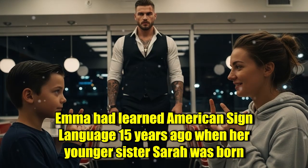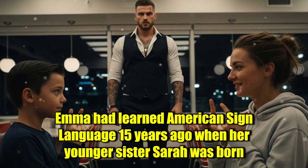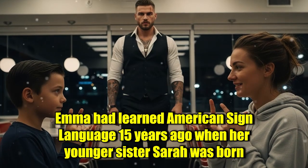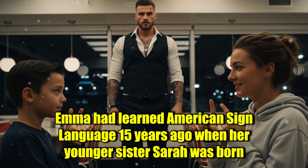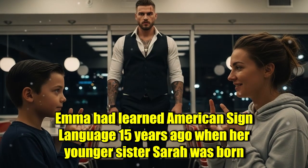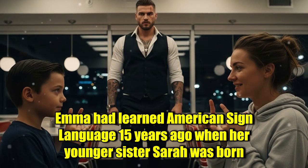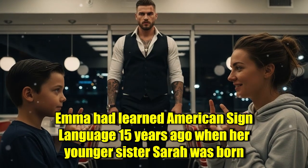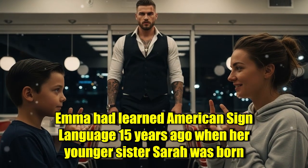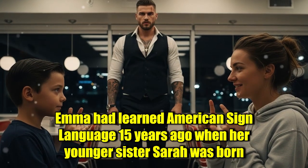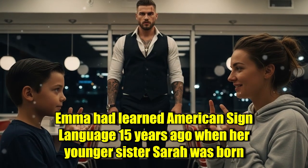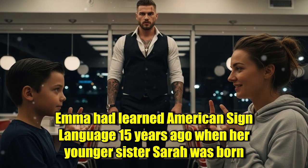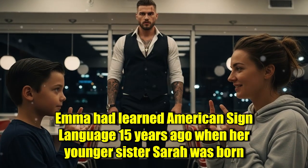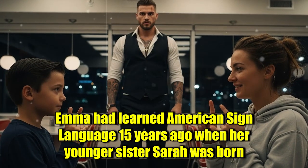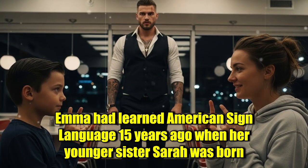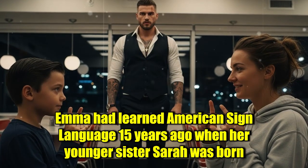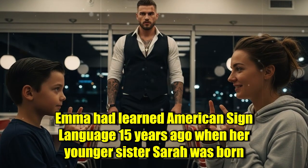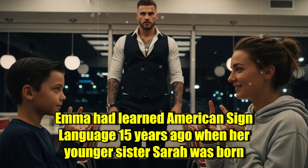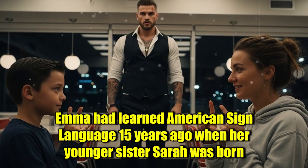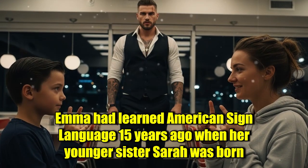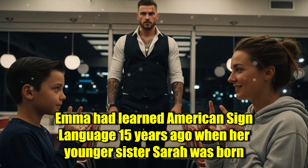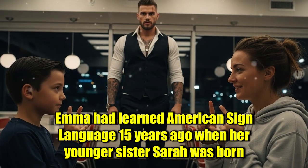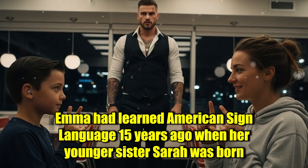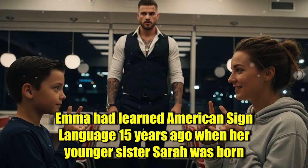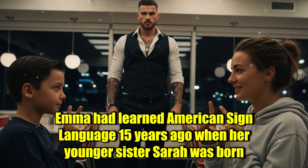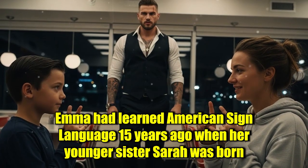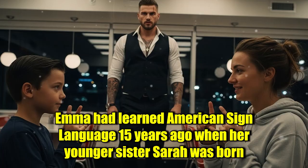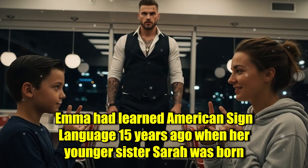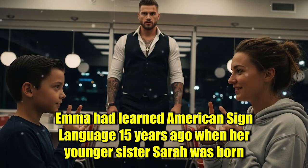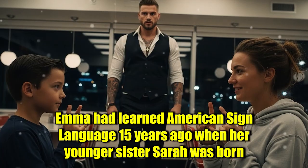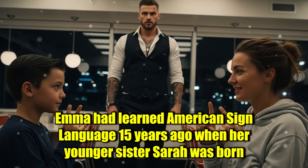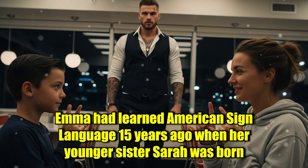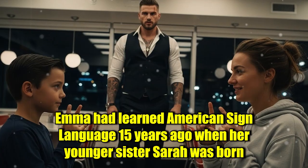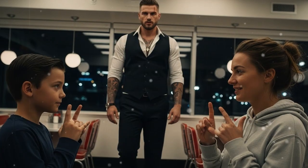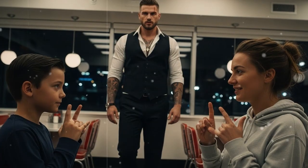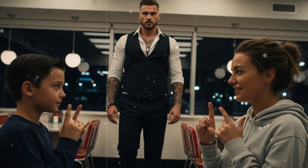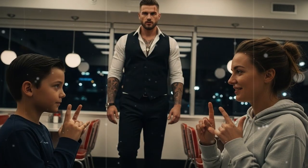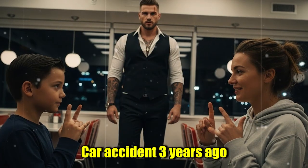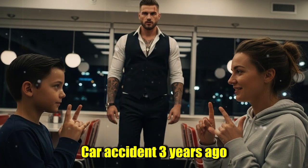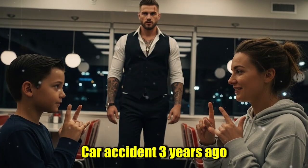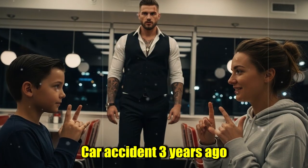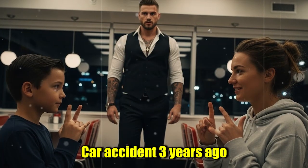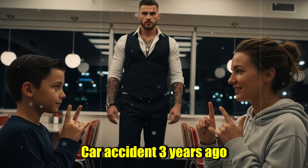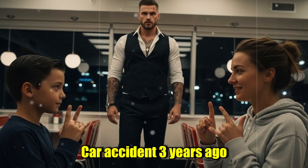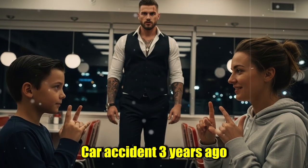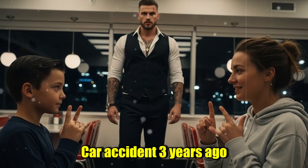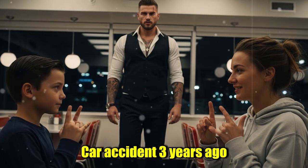American Sign Language 15 years ago when her younger sister Sarah was born profoundly deaf. Even after Sarah's death in that